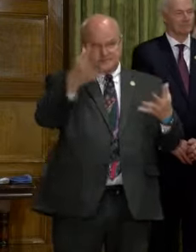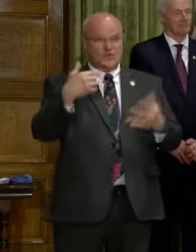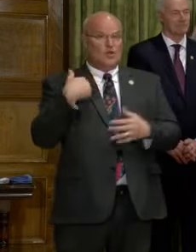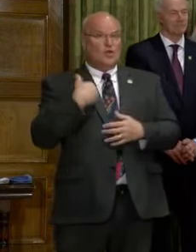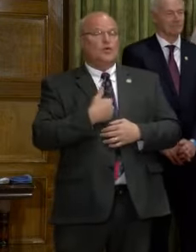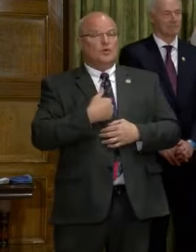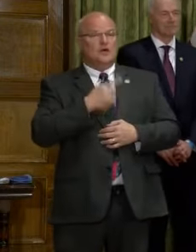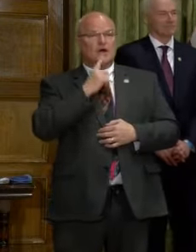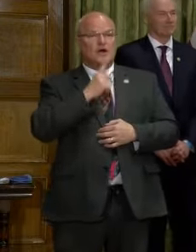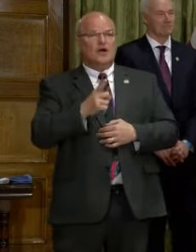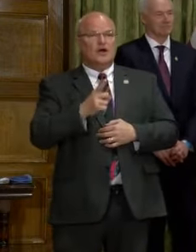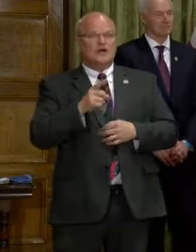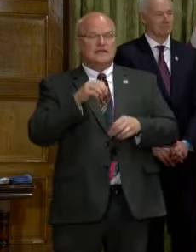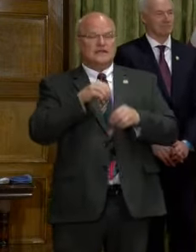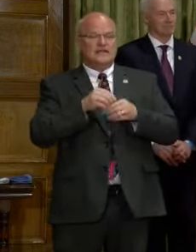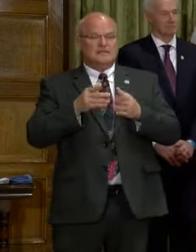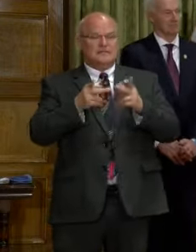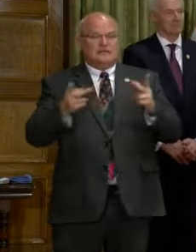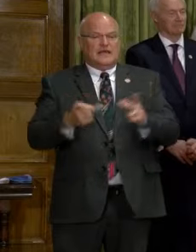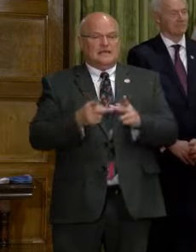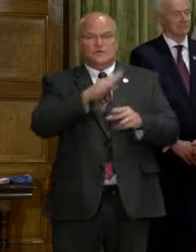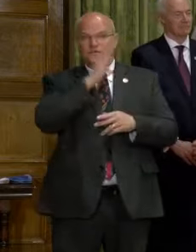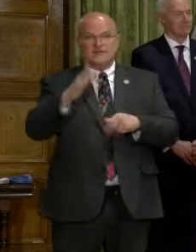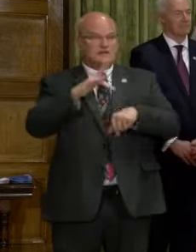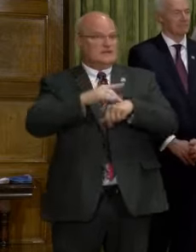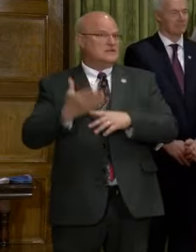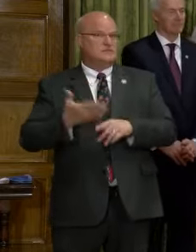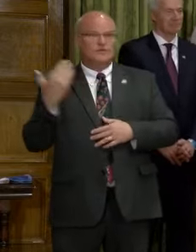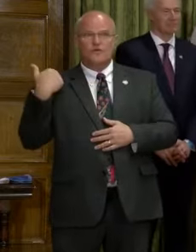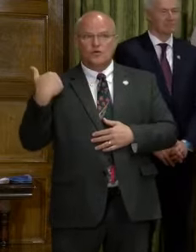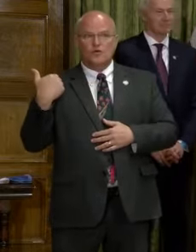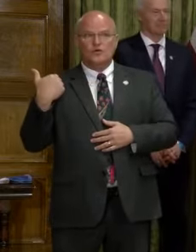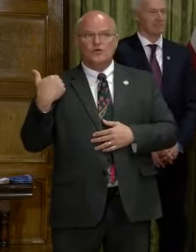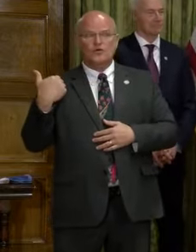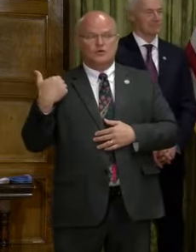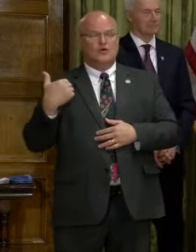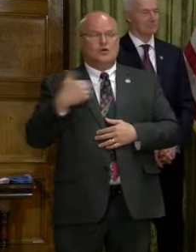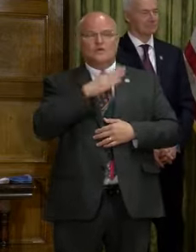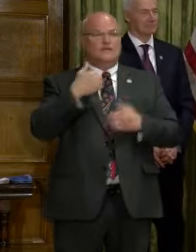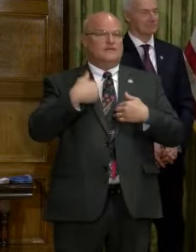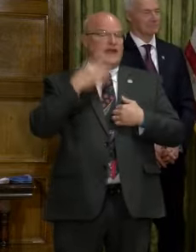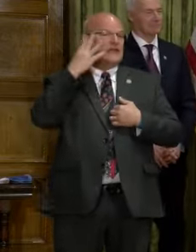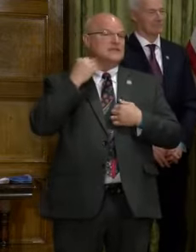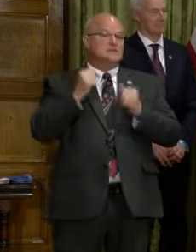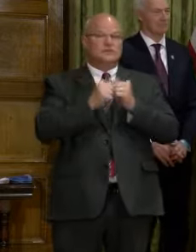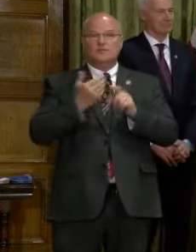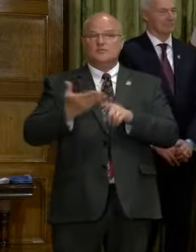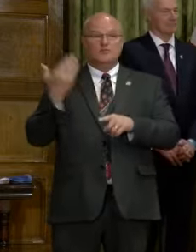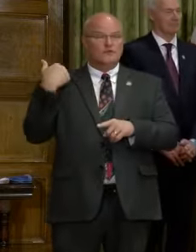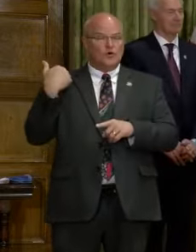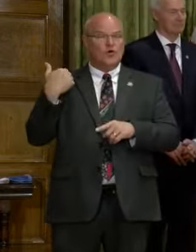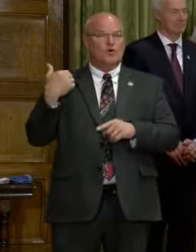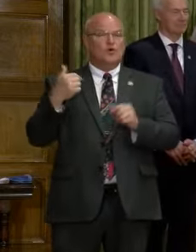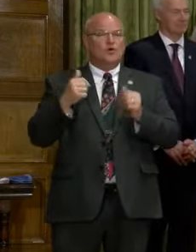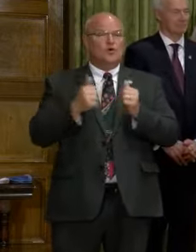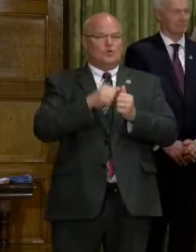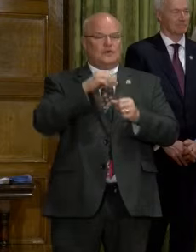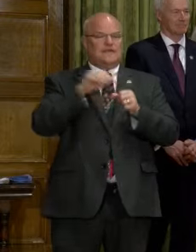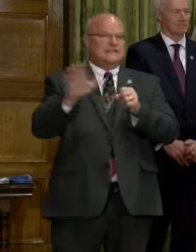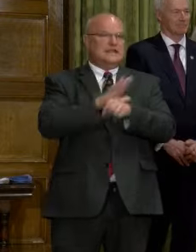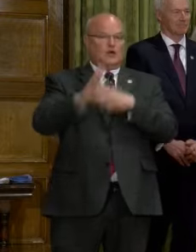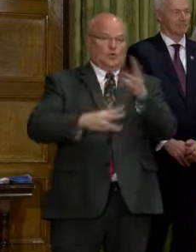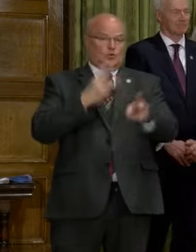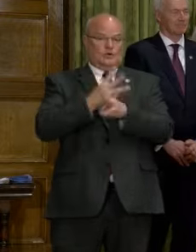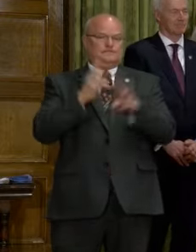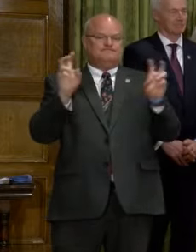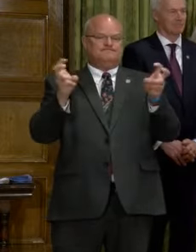are somewhat in uncharted waters. This is a virus that we've never had experience with in the entire